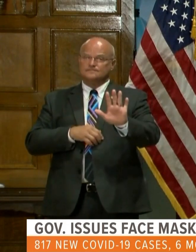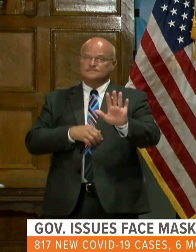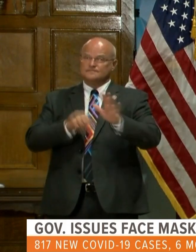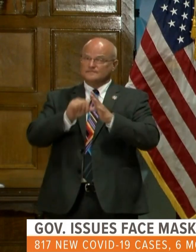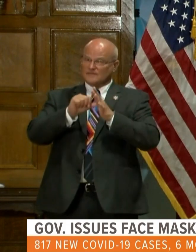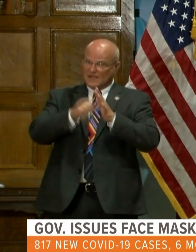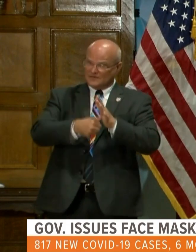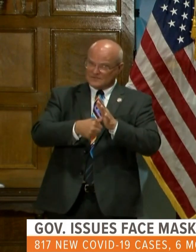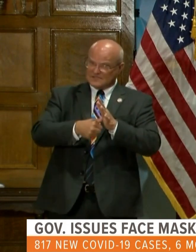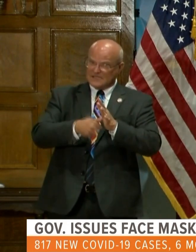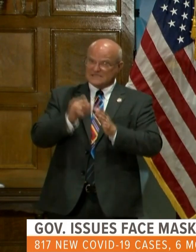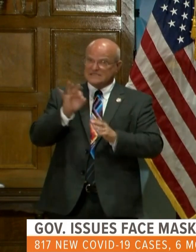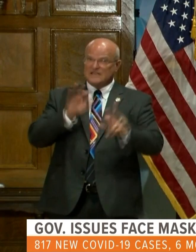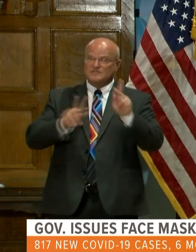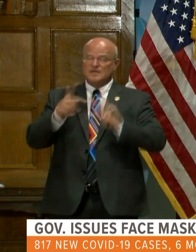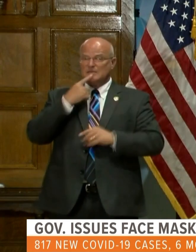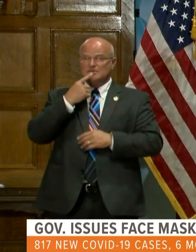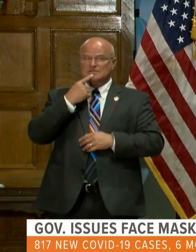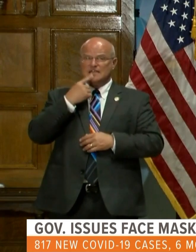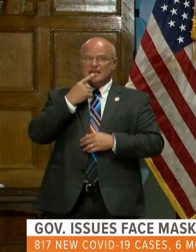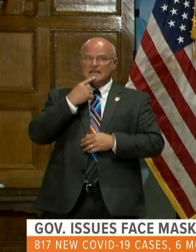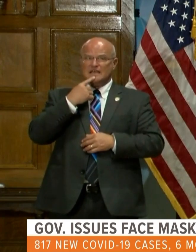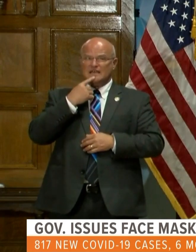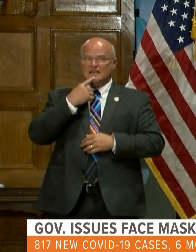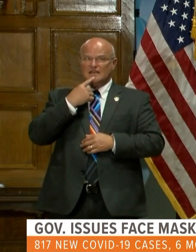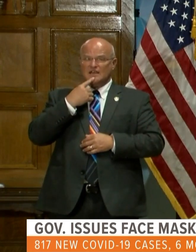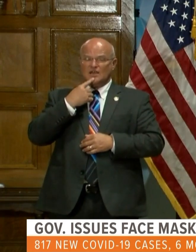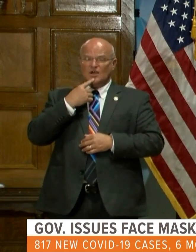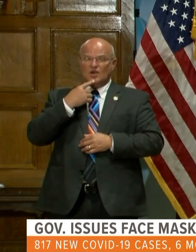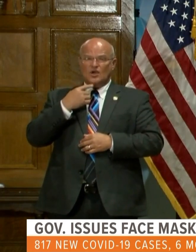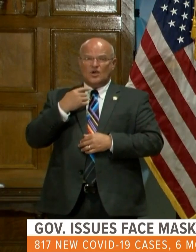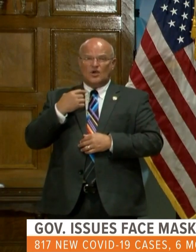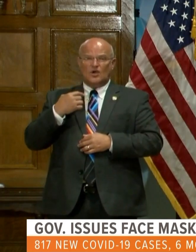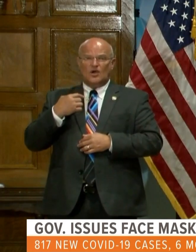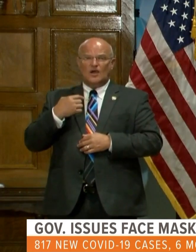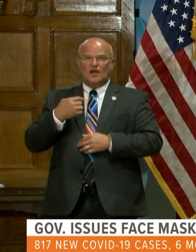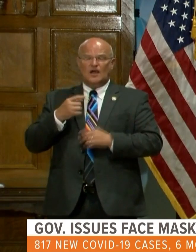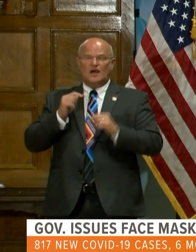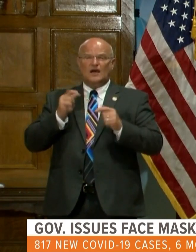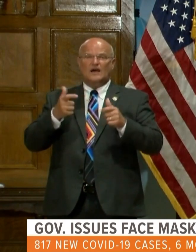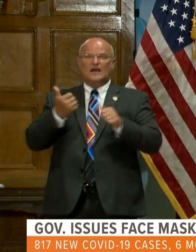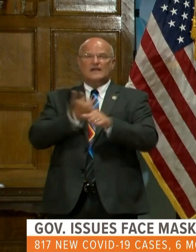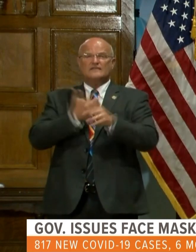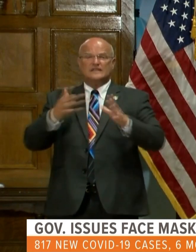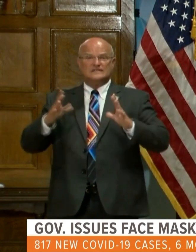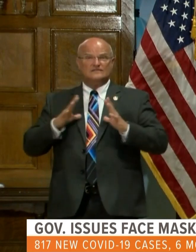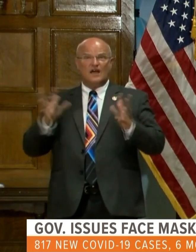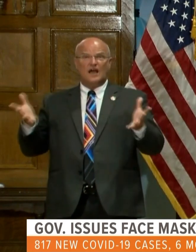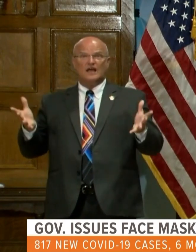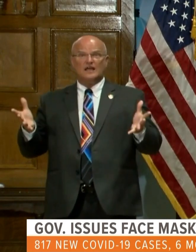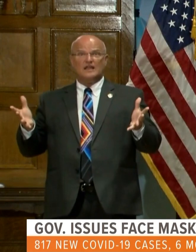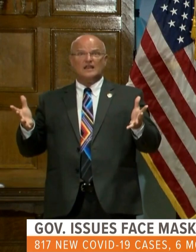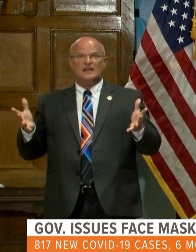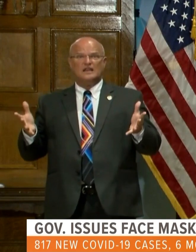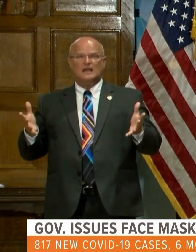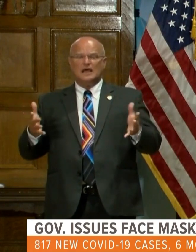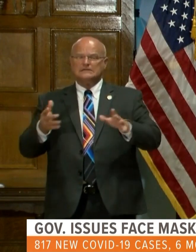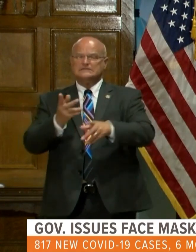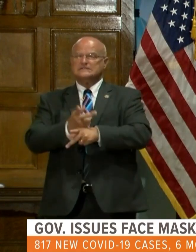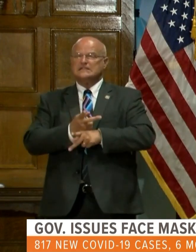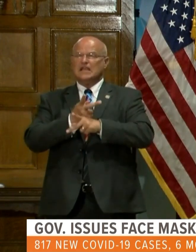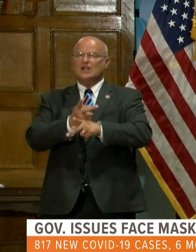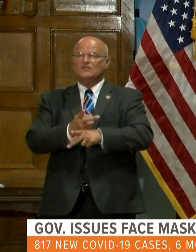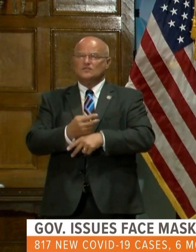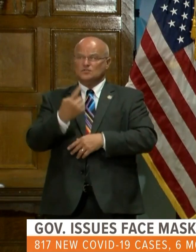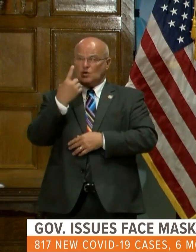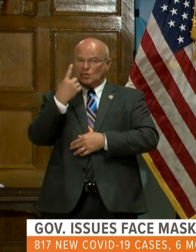that if people say, well, we're going to issue this mandate and all of a sudden everything is fine, I just caution you, this is